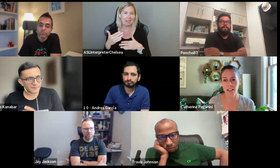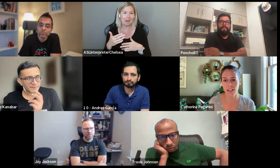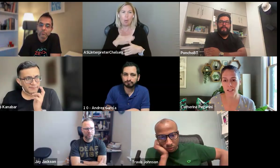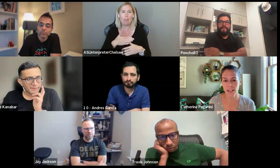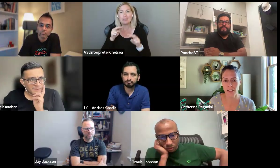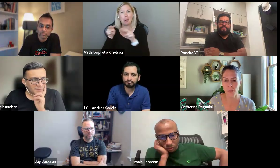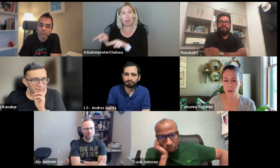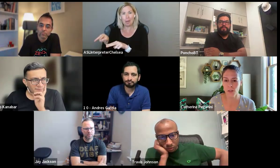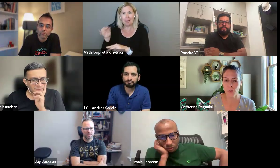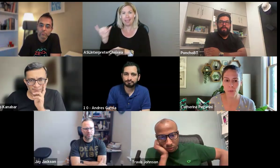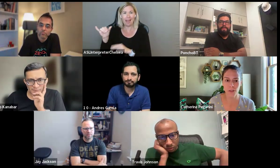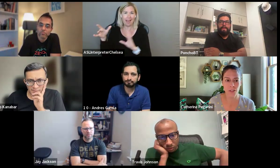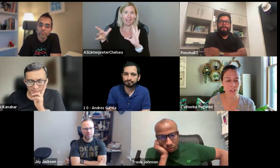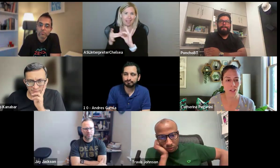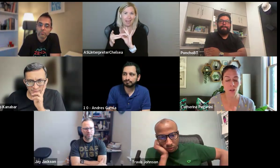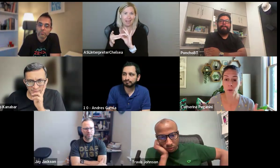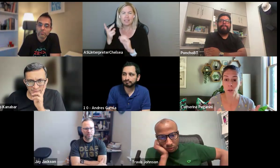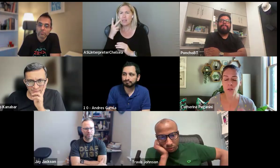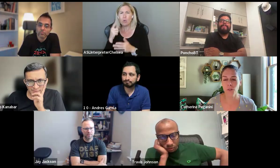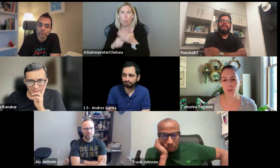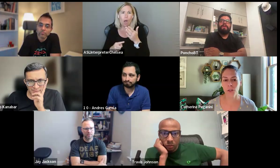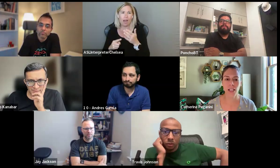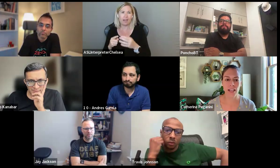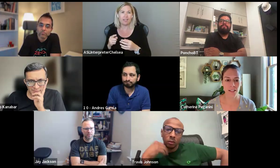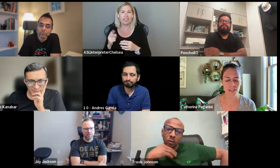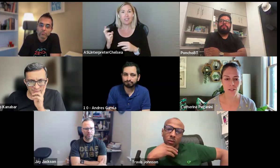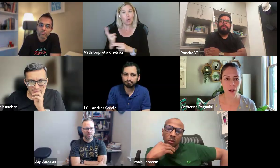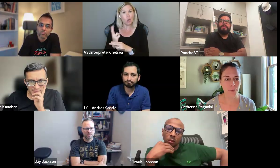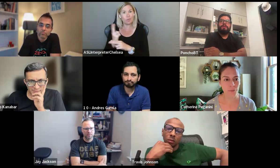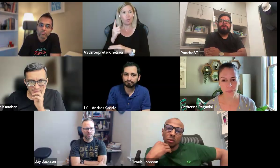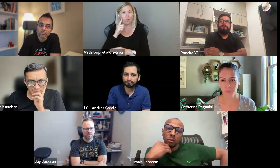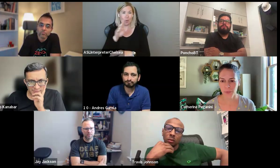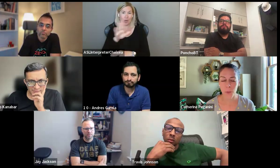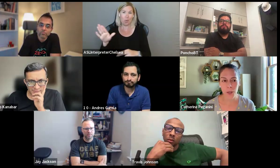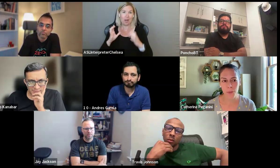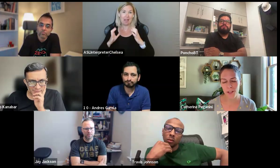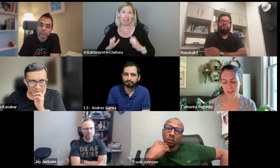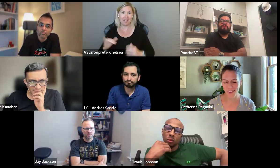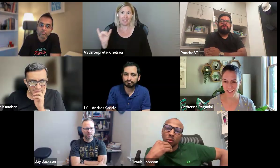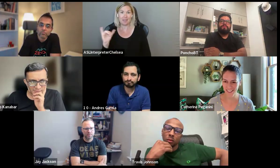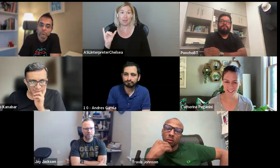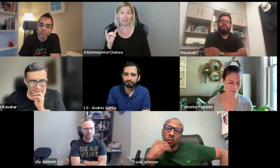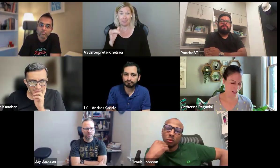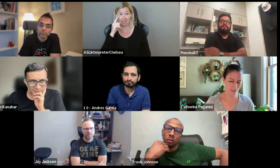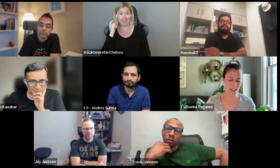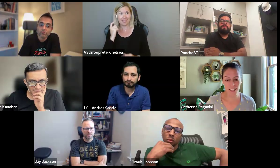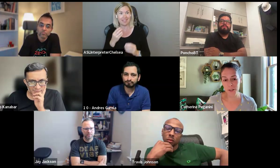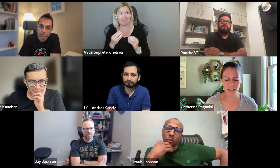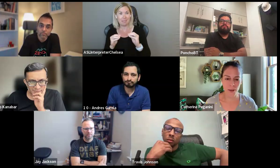link and see what's usable or useful for your clients as well. The more people that can use it, the